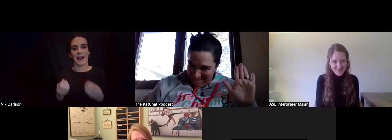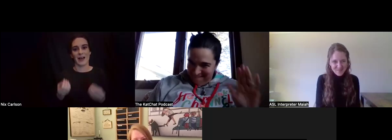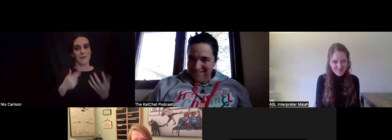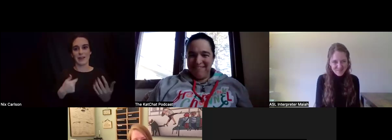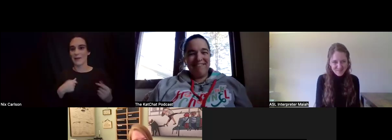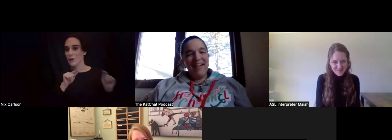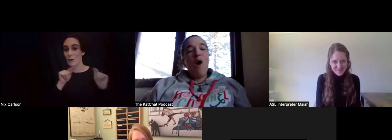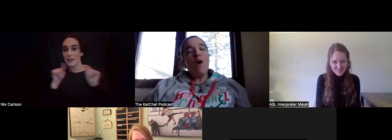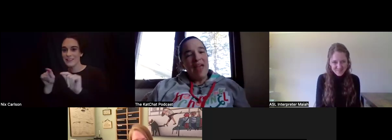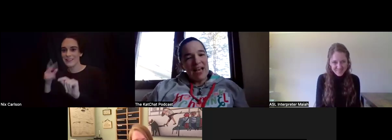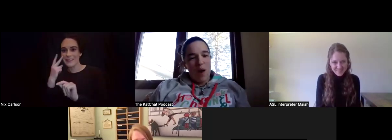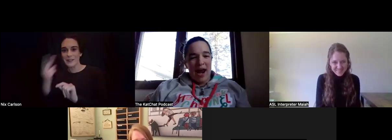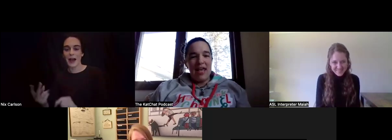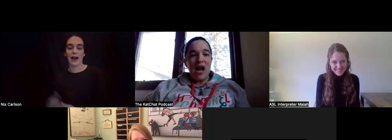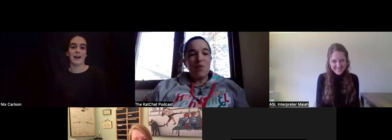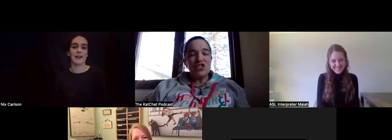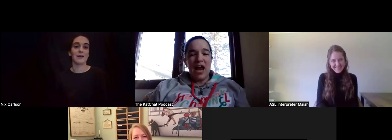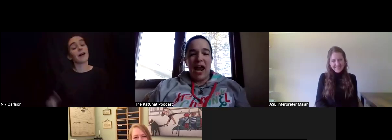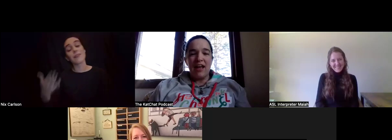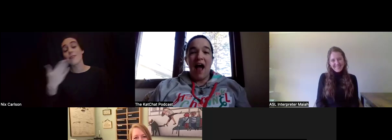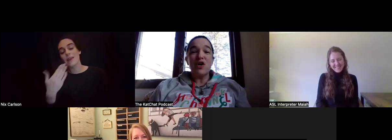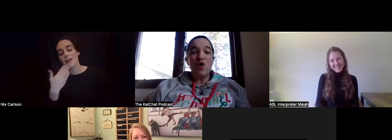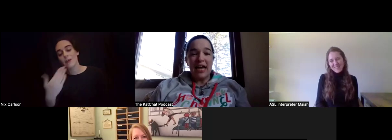right. Well, thank you, Annie. I